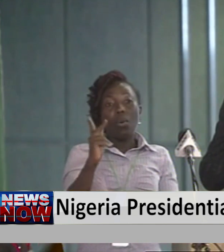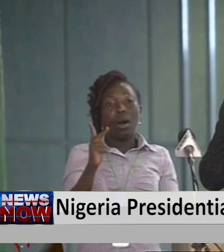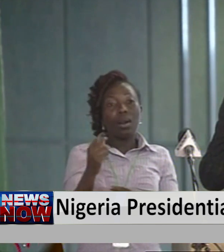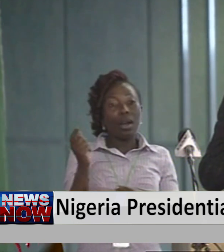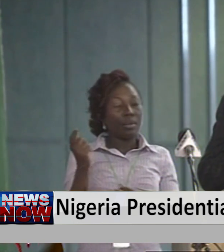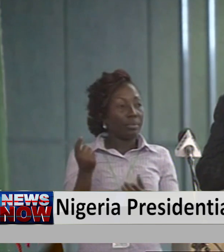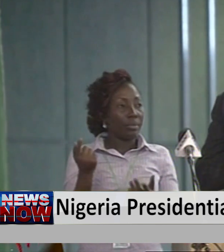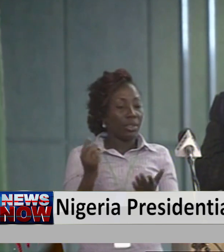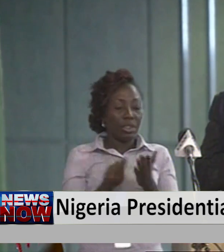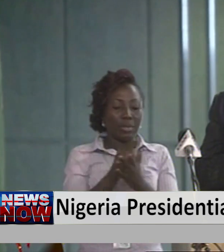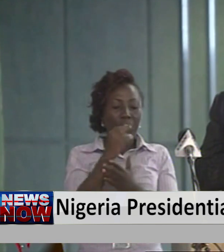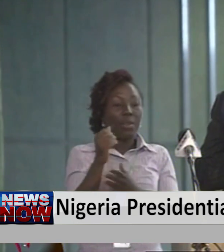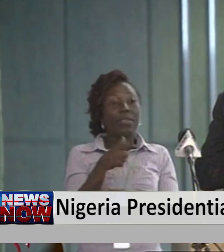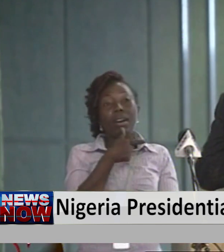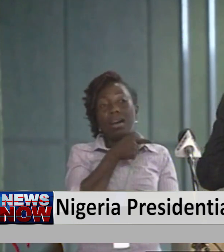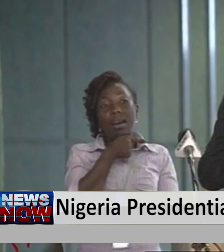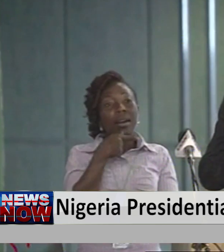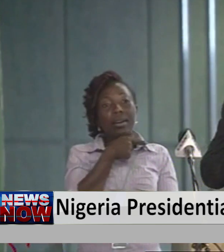Agriculture, Umudike.